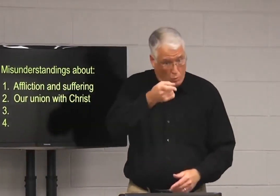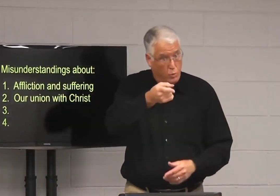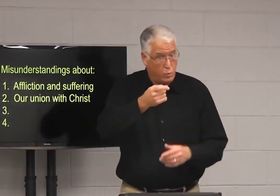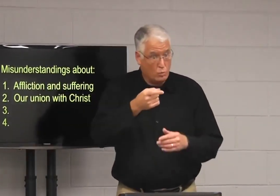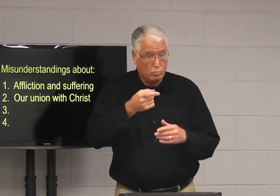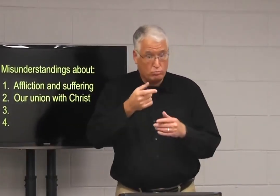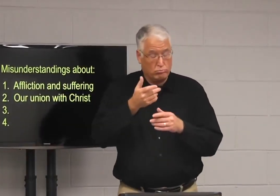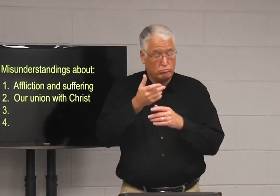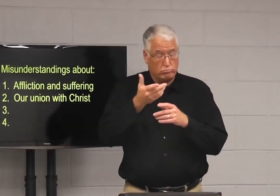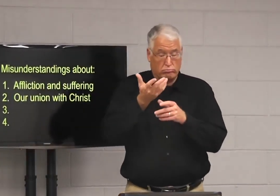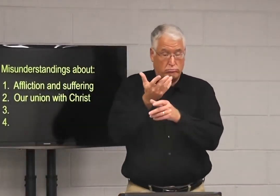say,